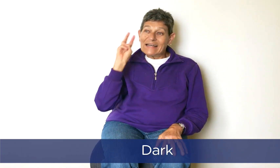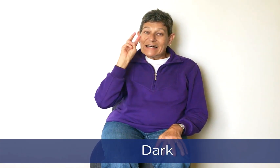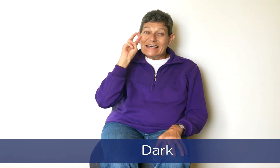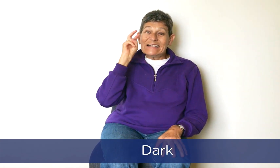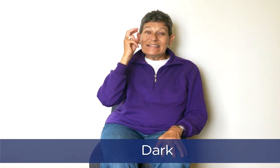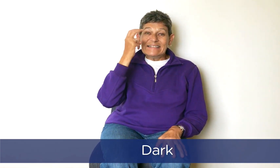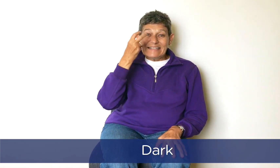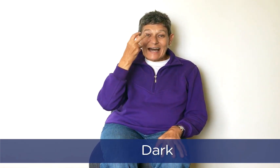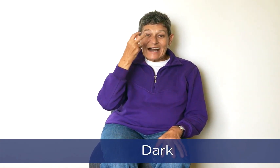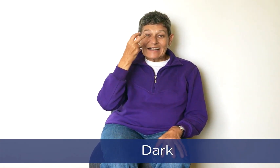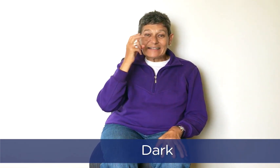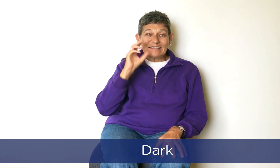Dark.